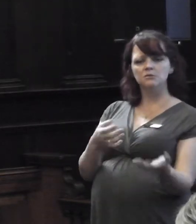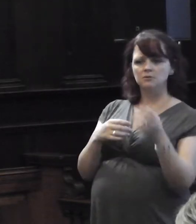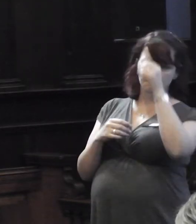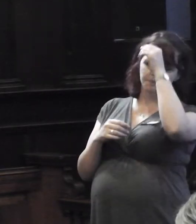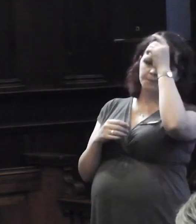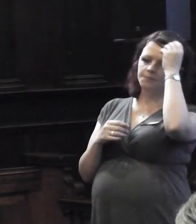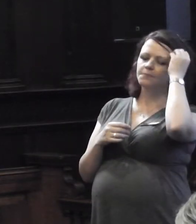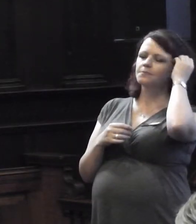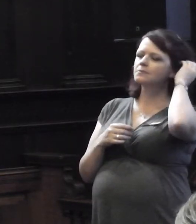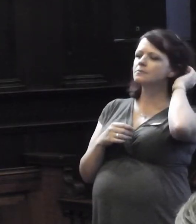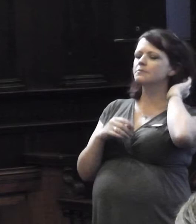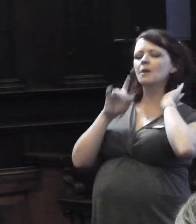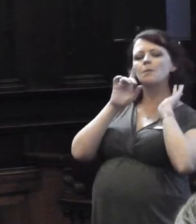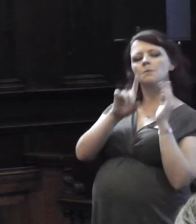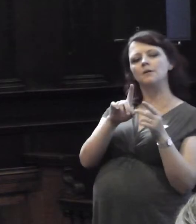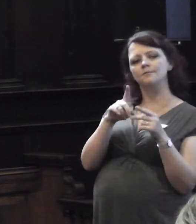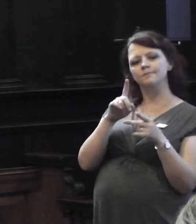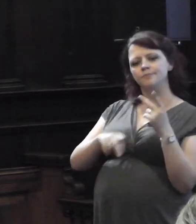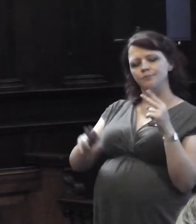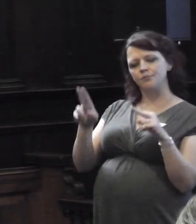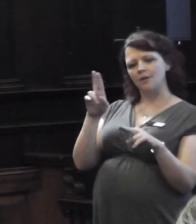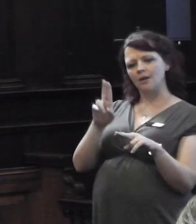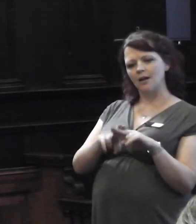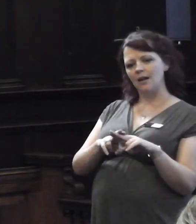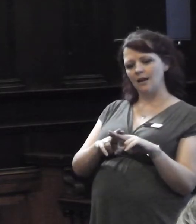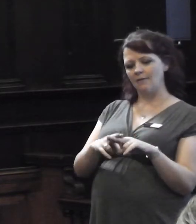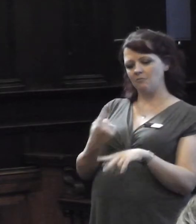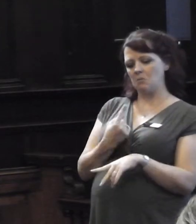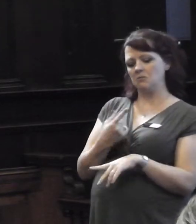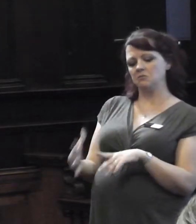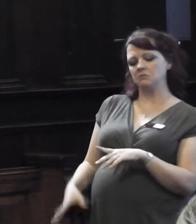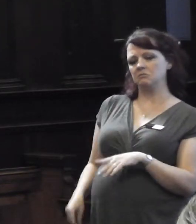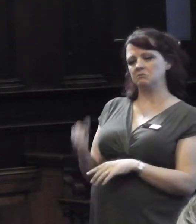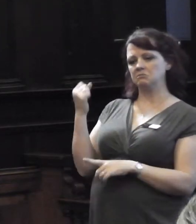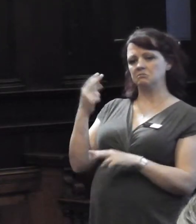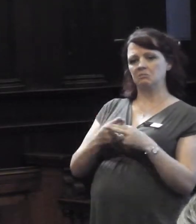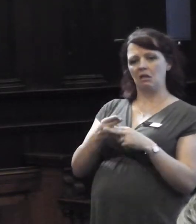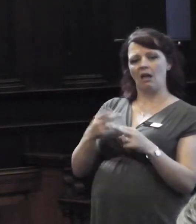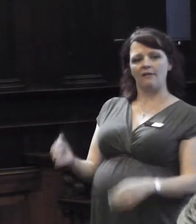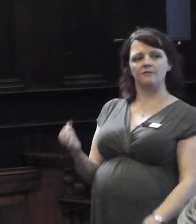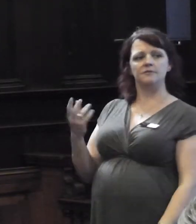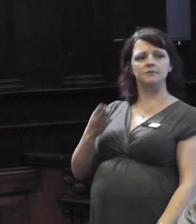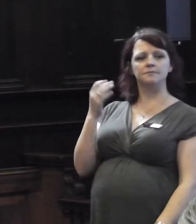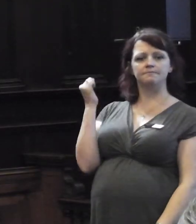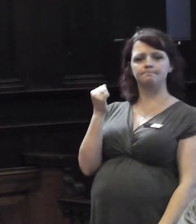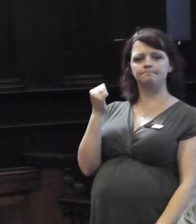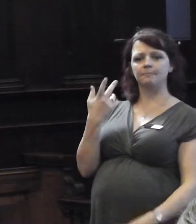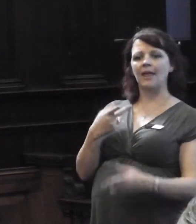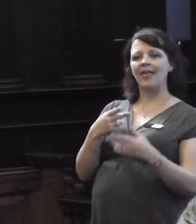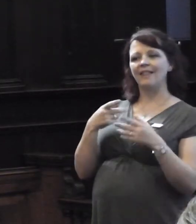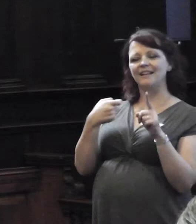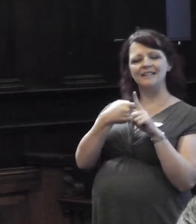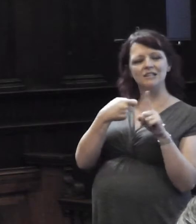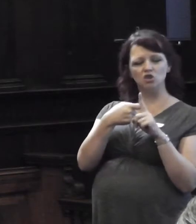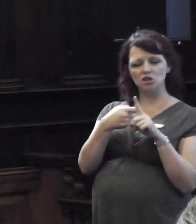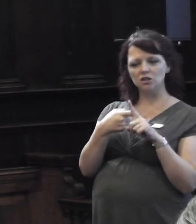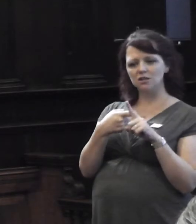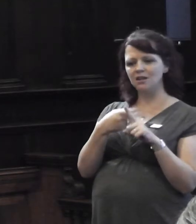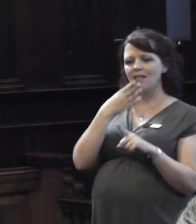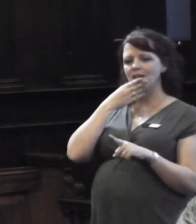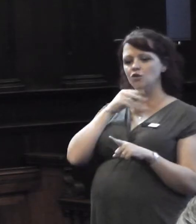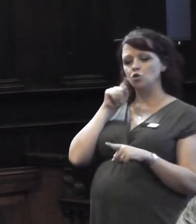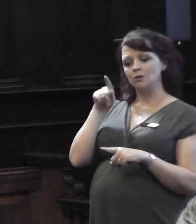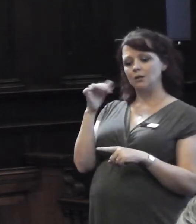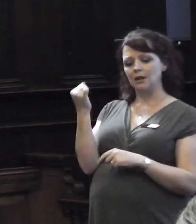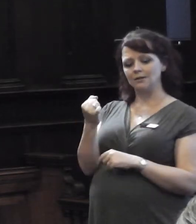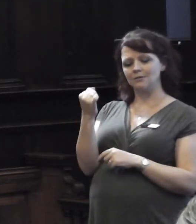Alternatively, if the offender picks up a knife, for example, in the kitchen, and then uses the